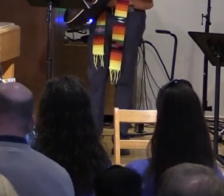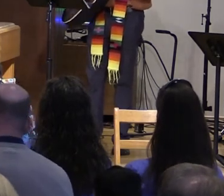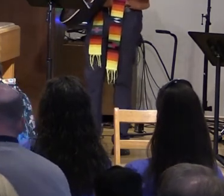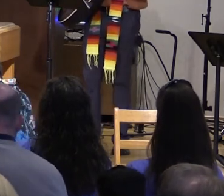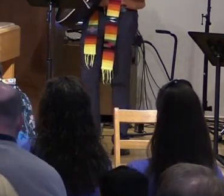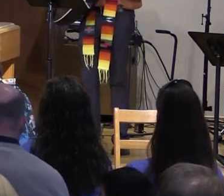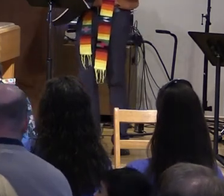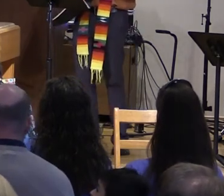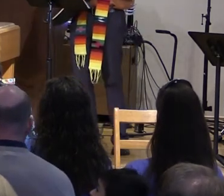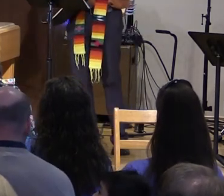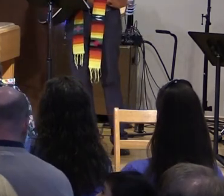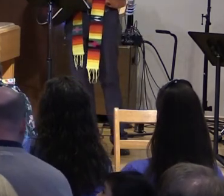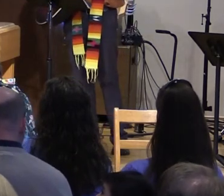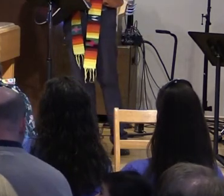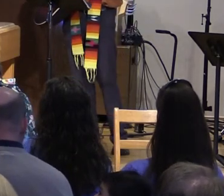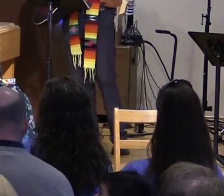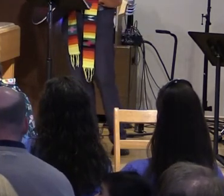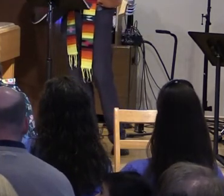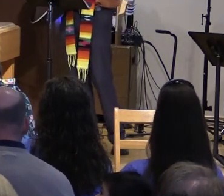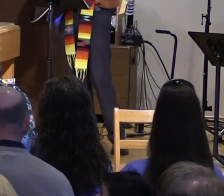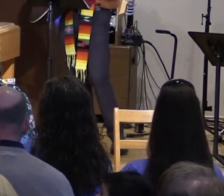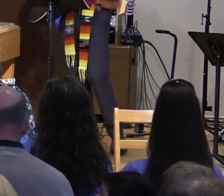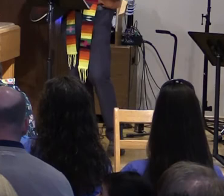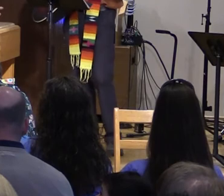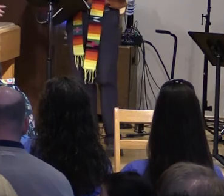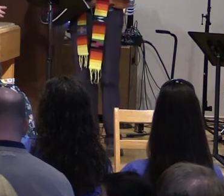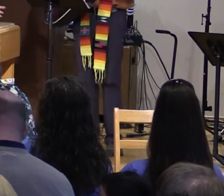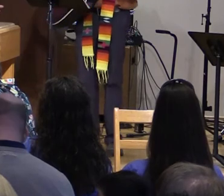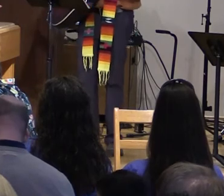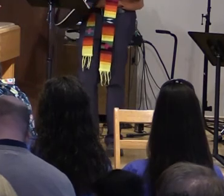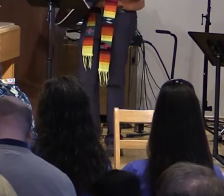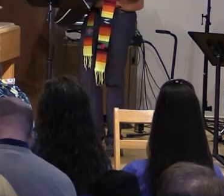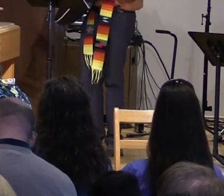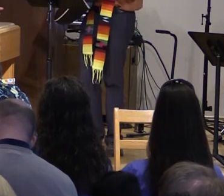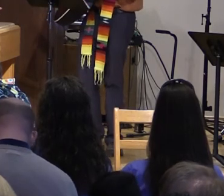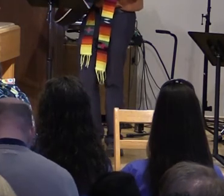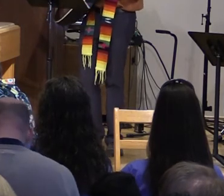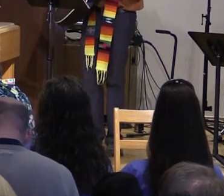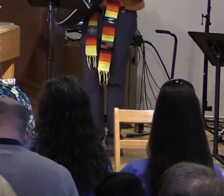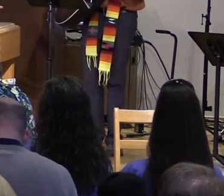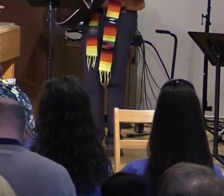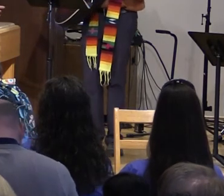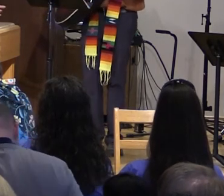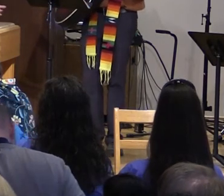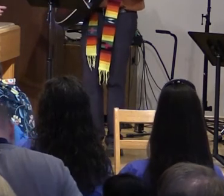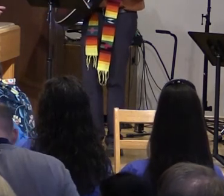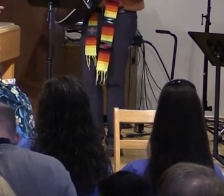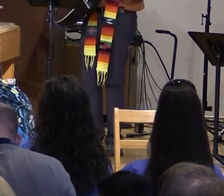and never gives up, never runs out on me. Your